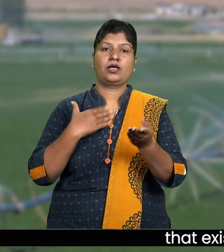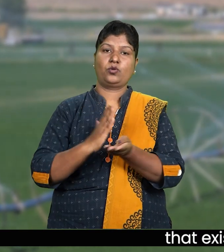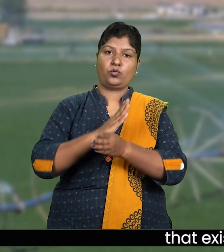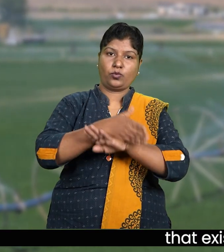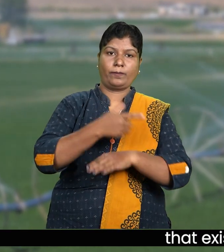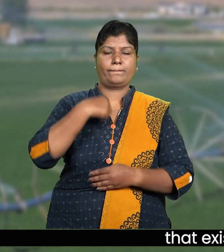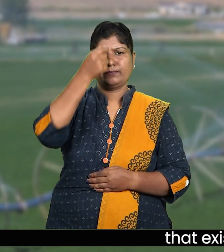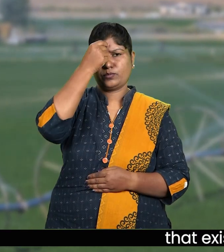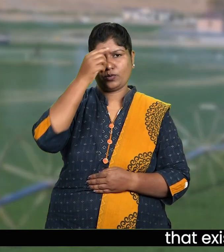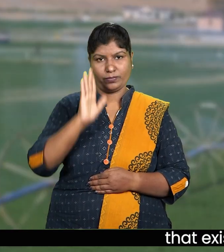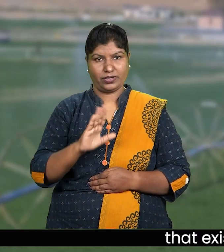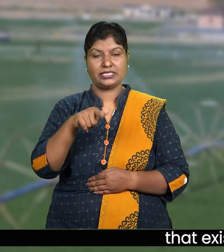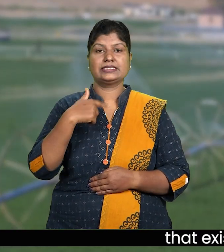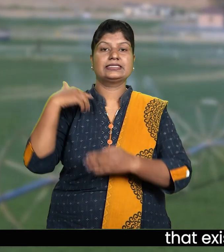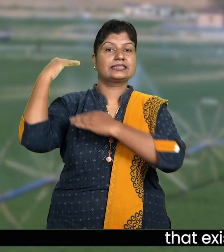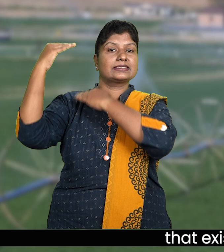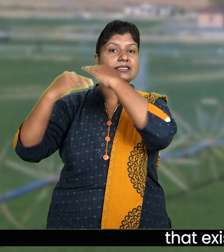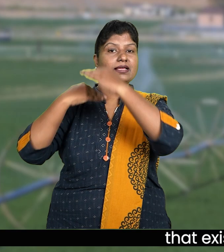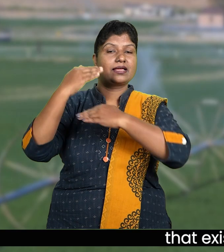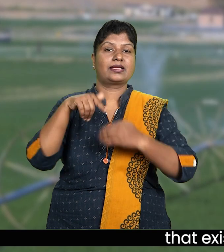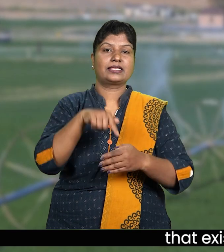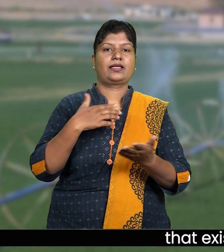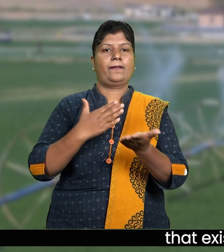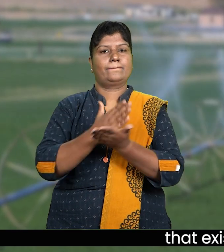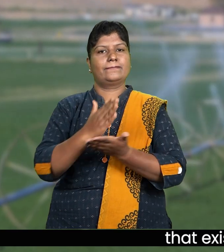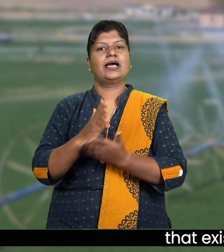that exist in the traditional methods.